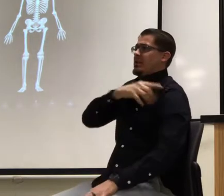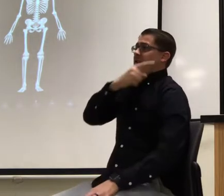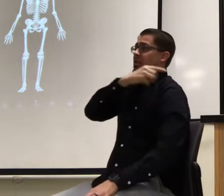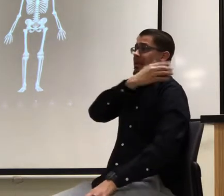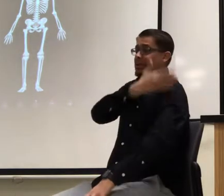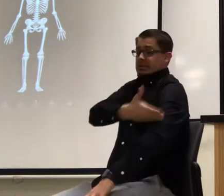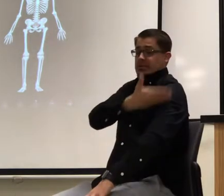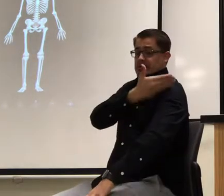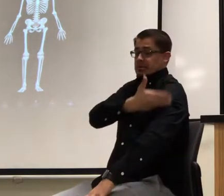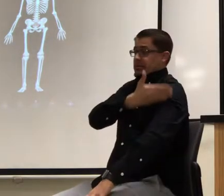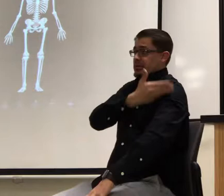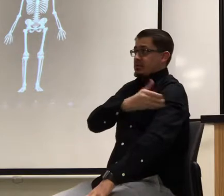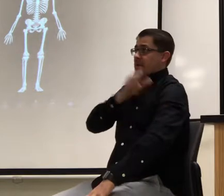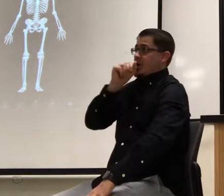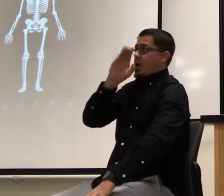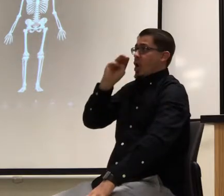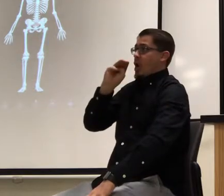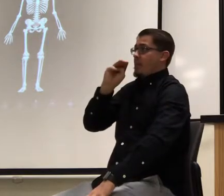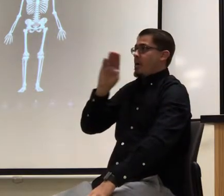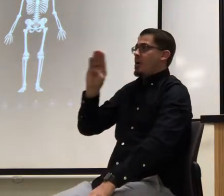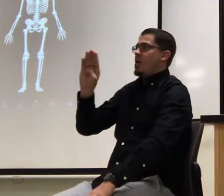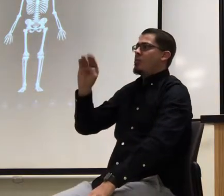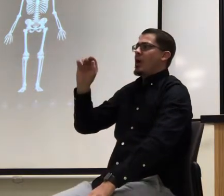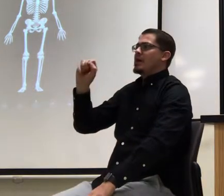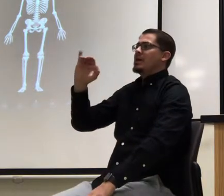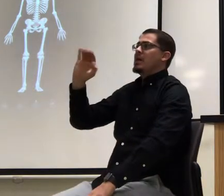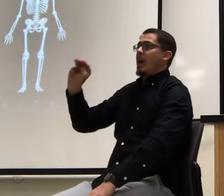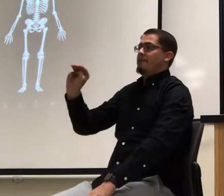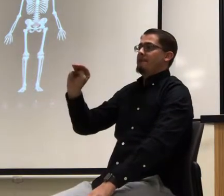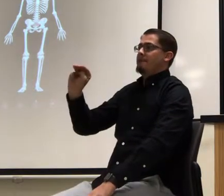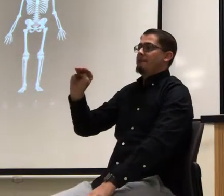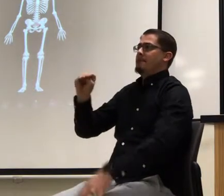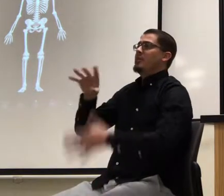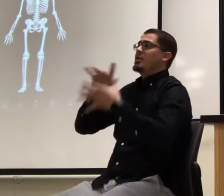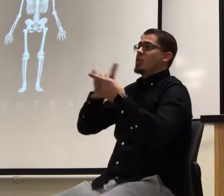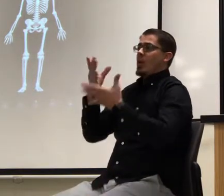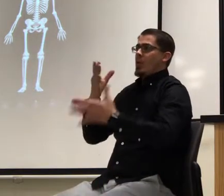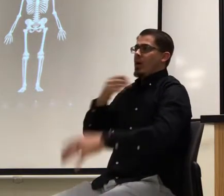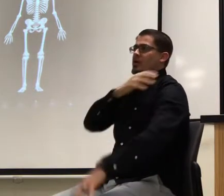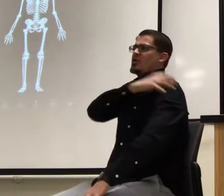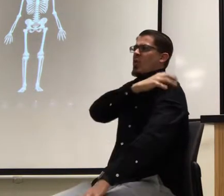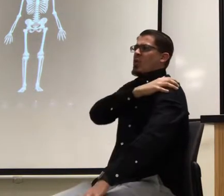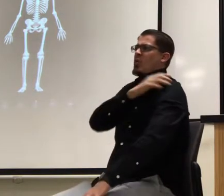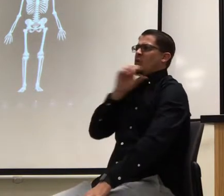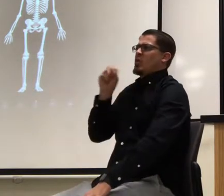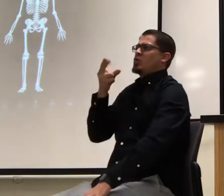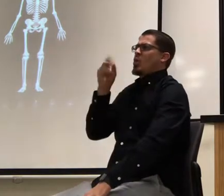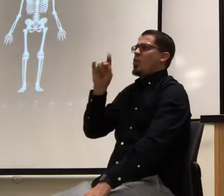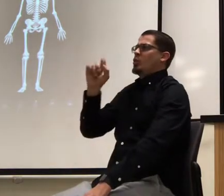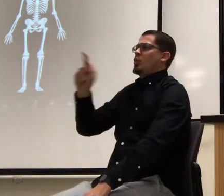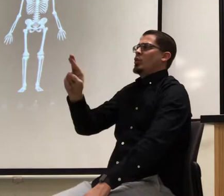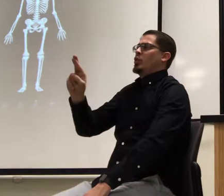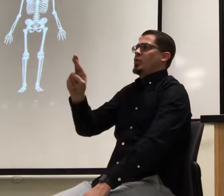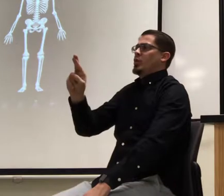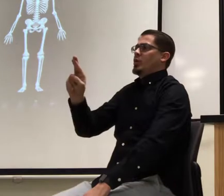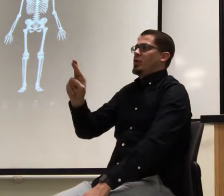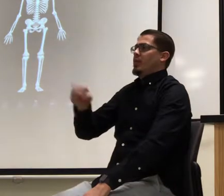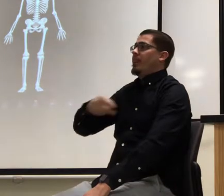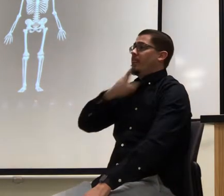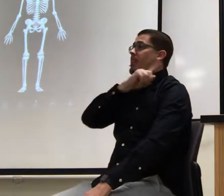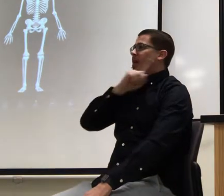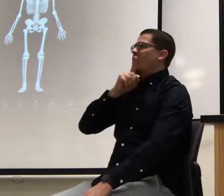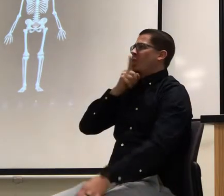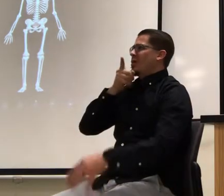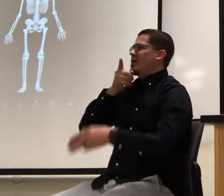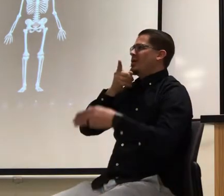the arm, the brachial. The joint is the shoulder. Okay. Turns out, I this is a real